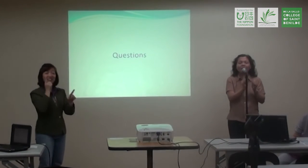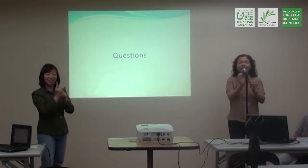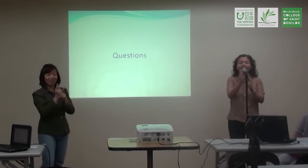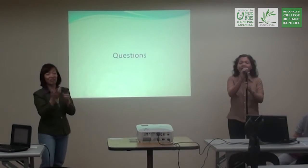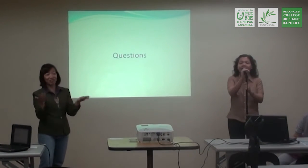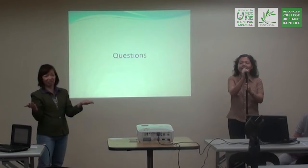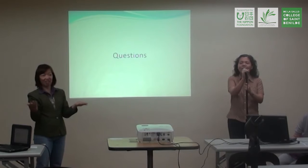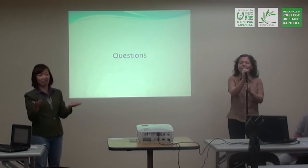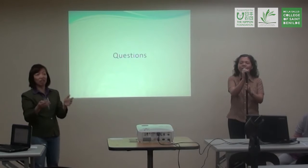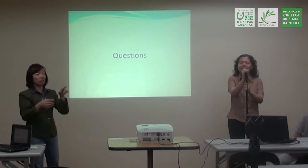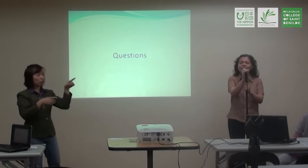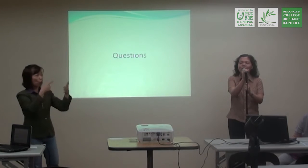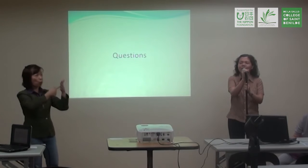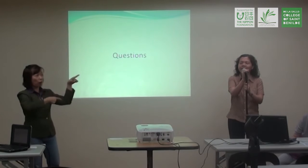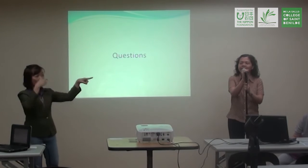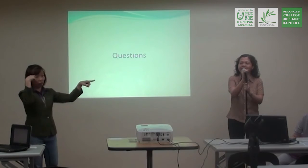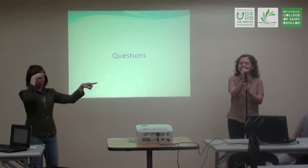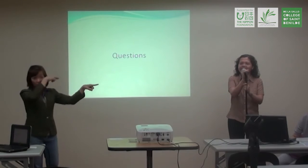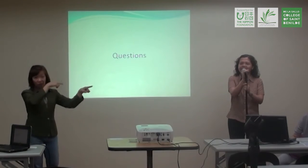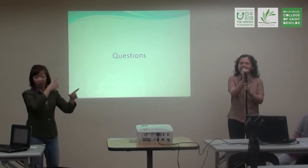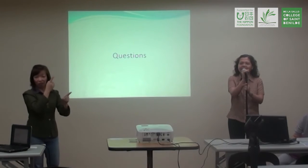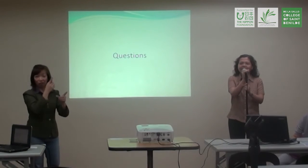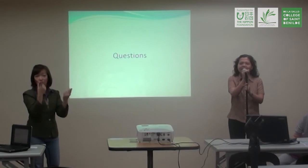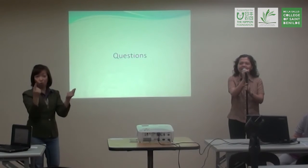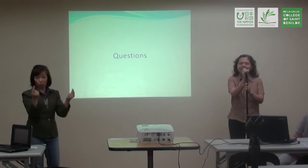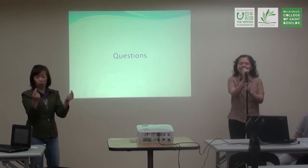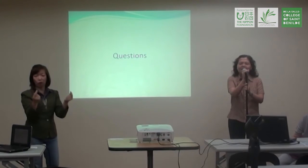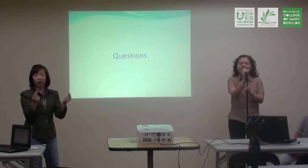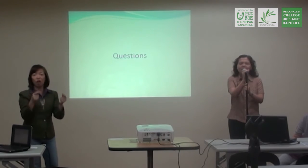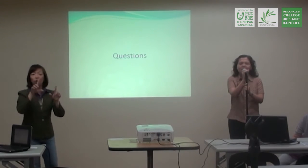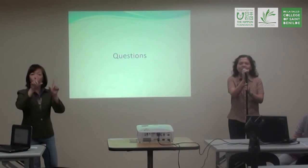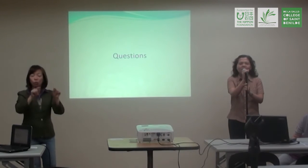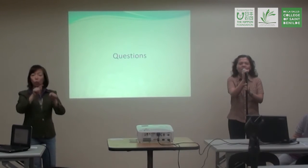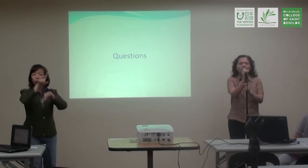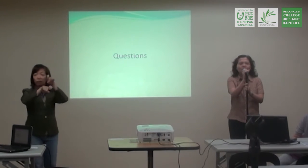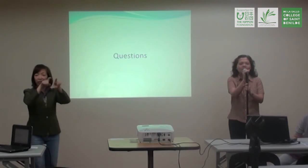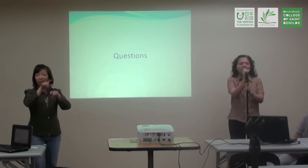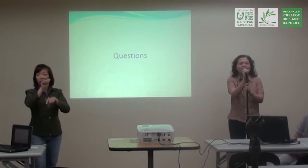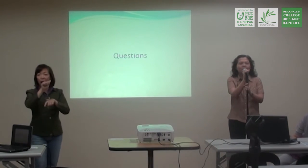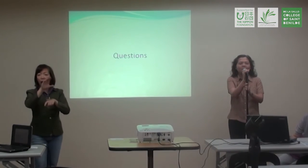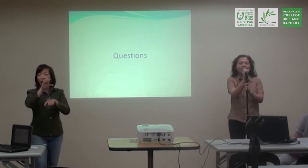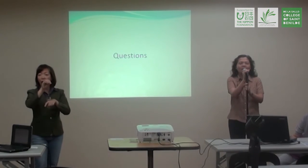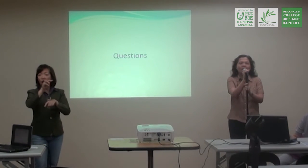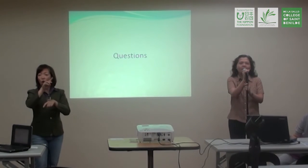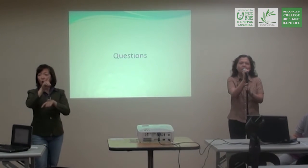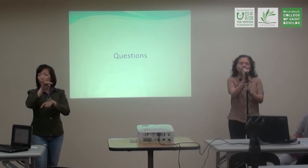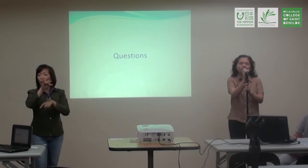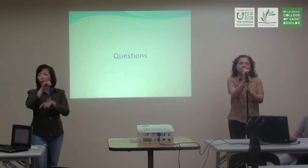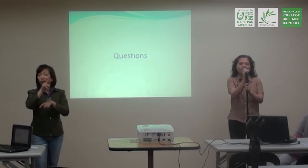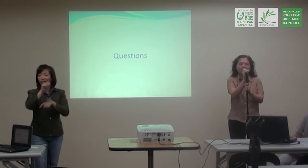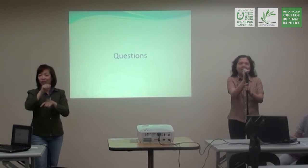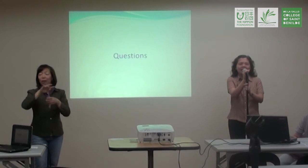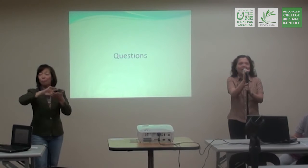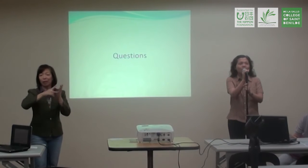came up with test accommodations, and then came up with some